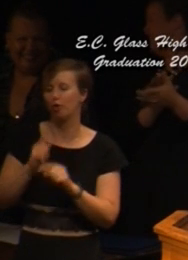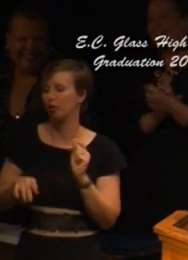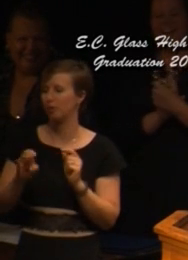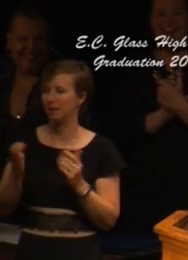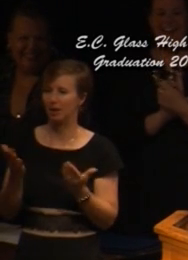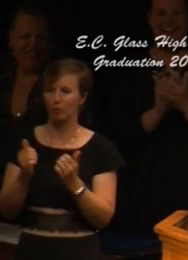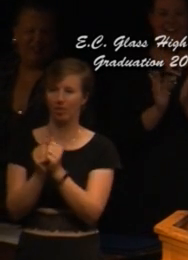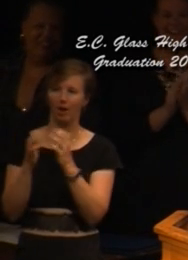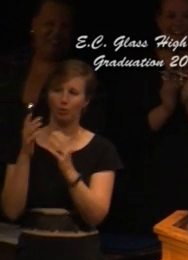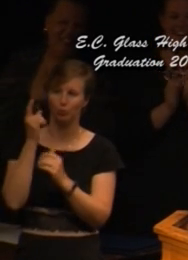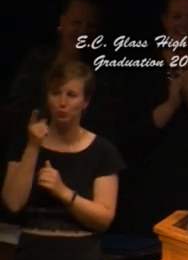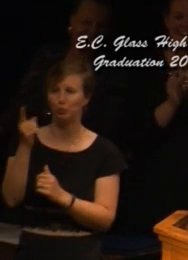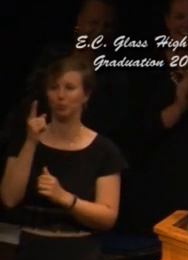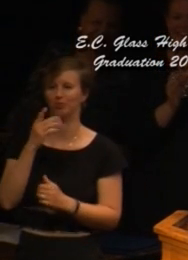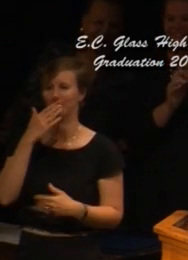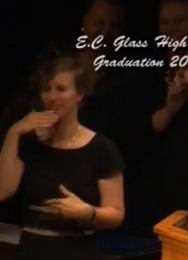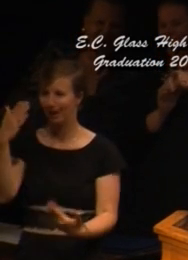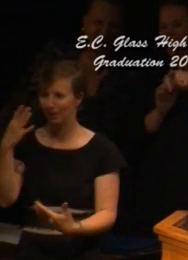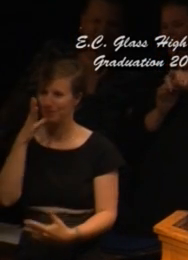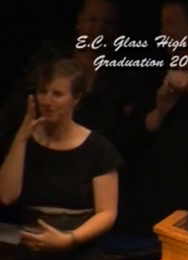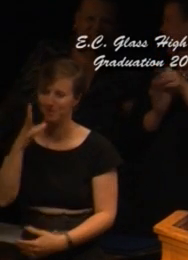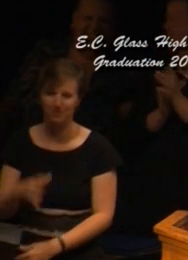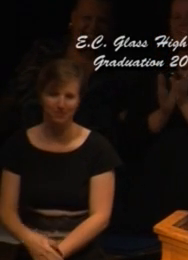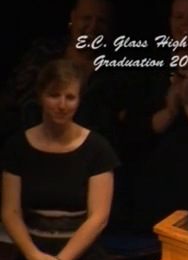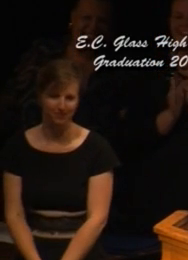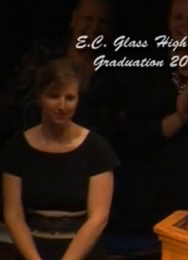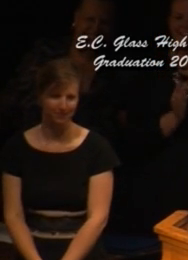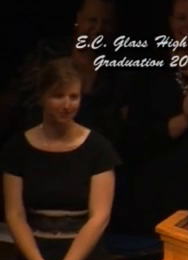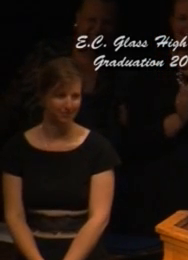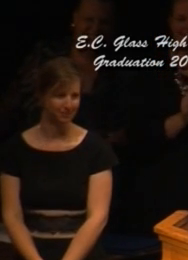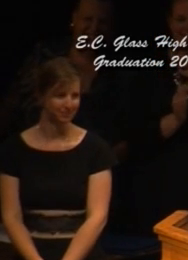you. Thank you, Mom.